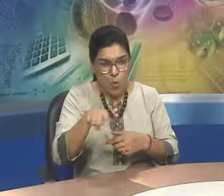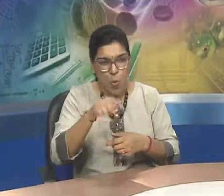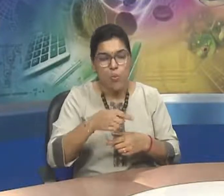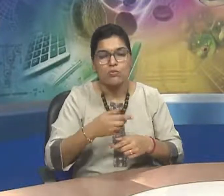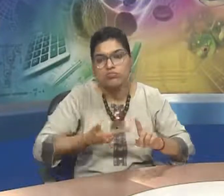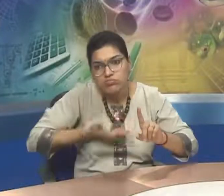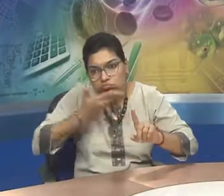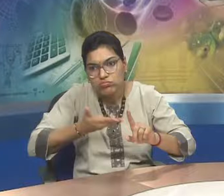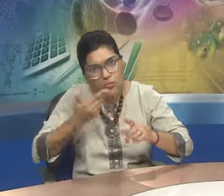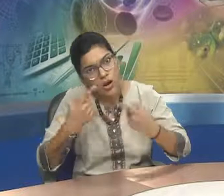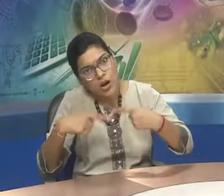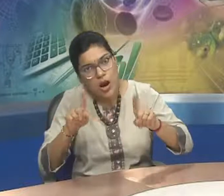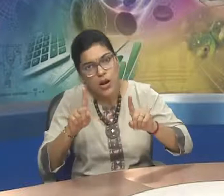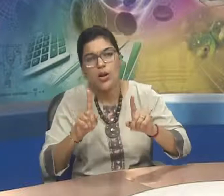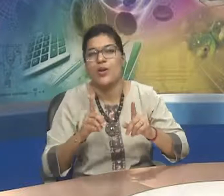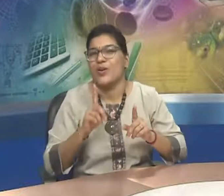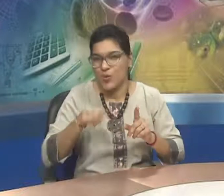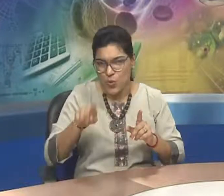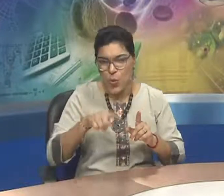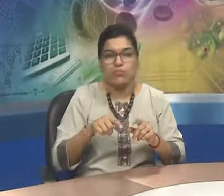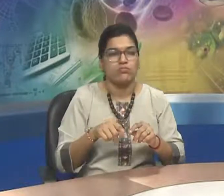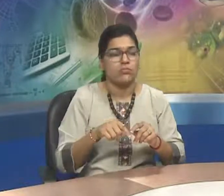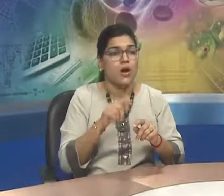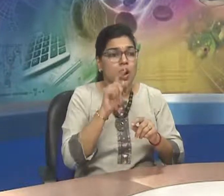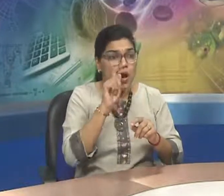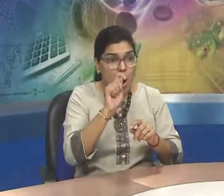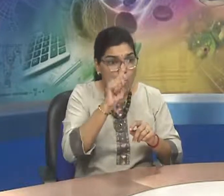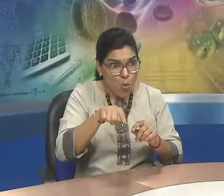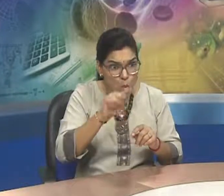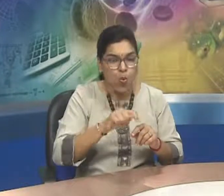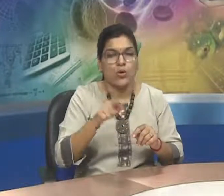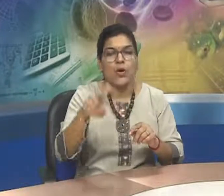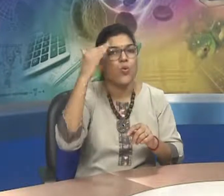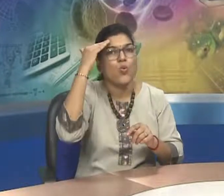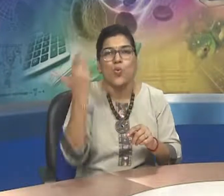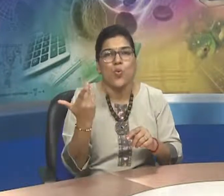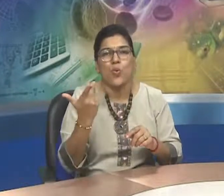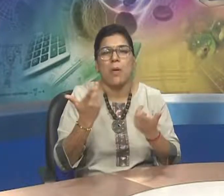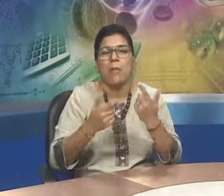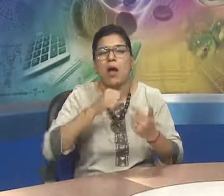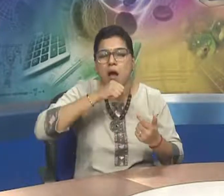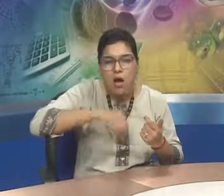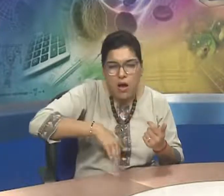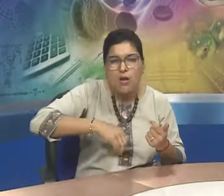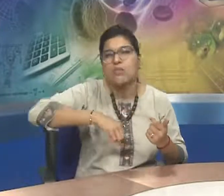means having the knowledge of what is right and what is wrong according to the situation.